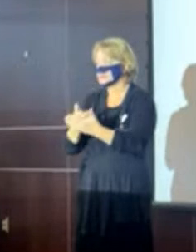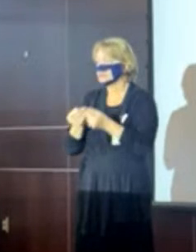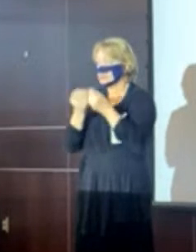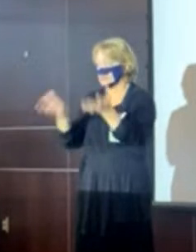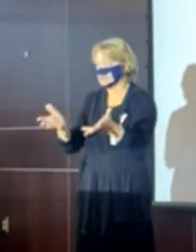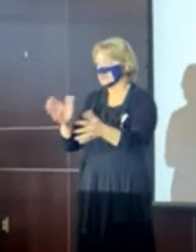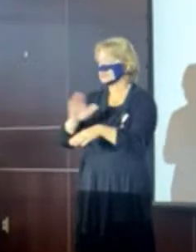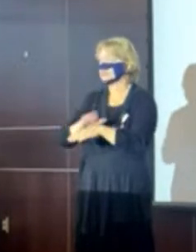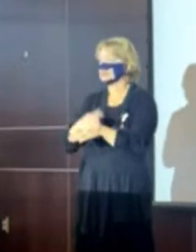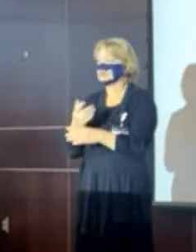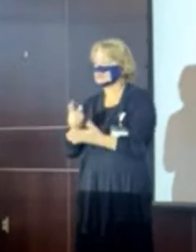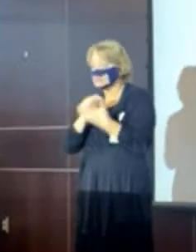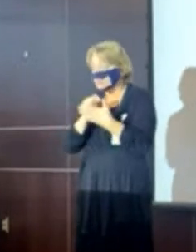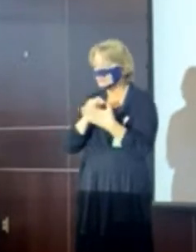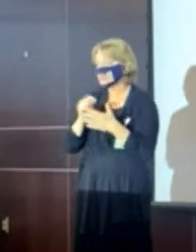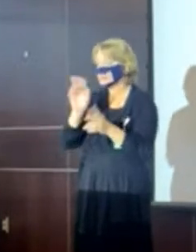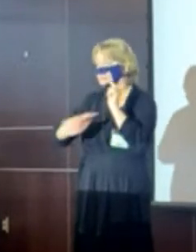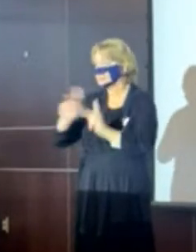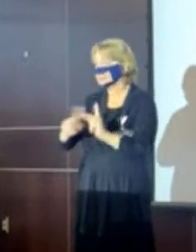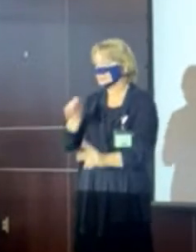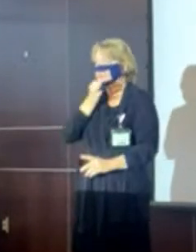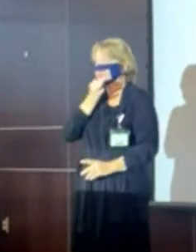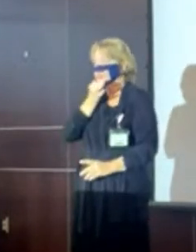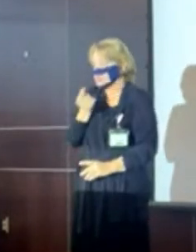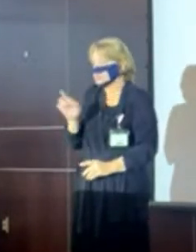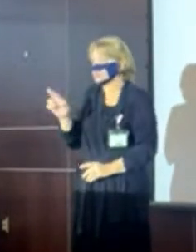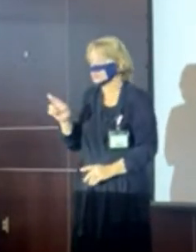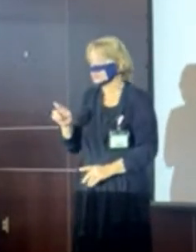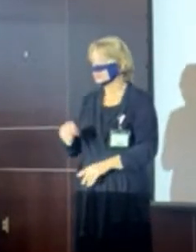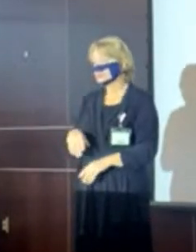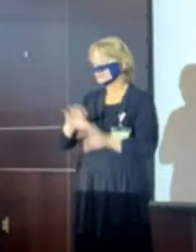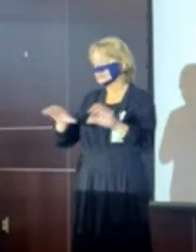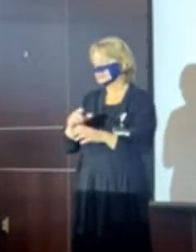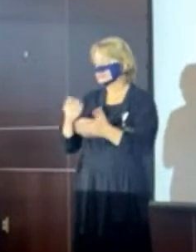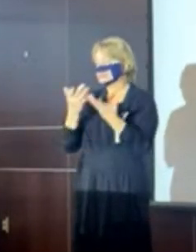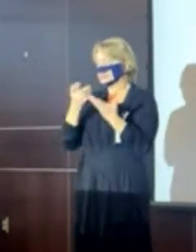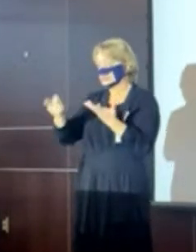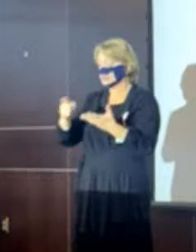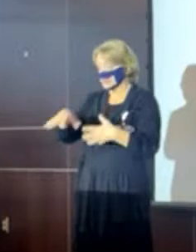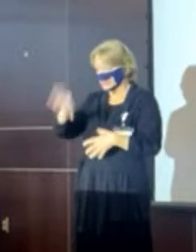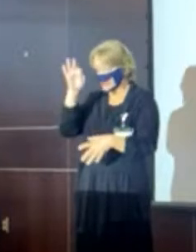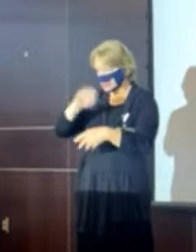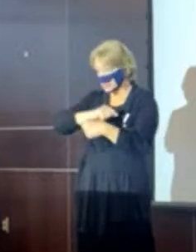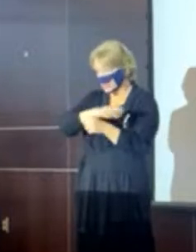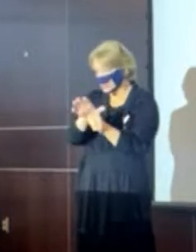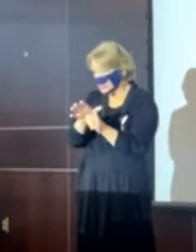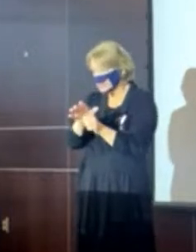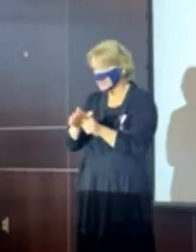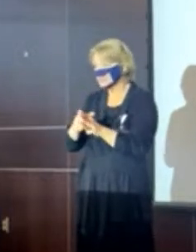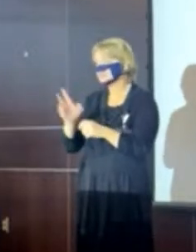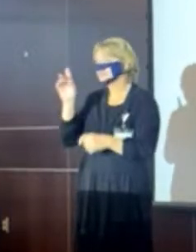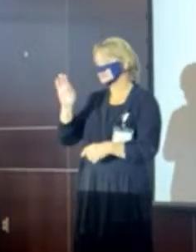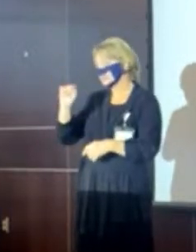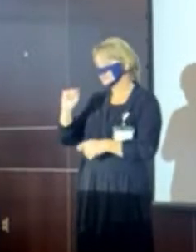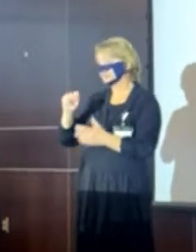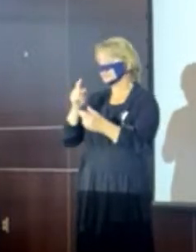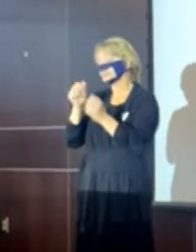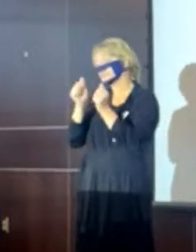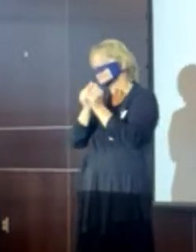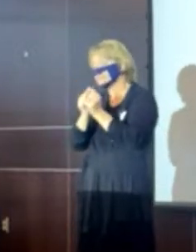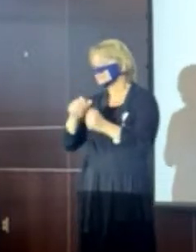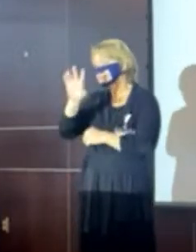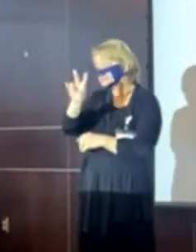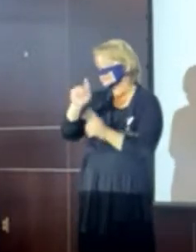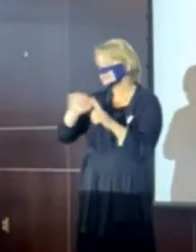people sooner. So that's typically done within 7 to 10 days of being diagnosed with COVID-19. So we're seeing that